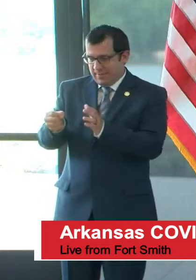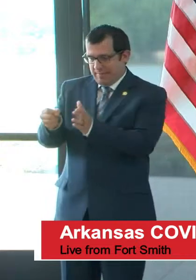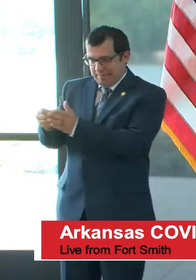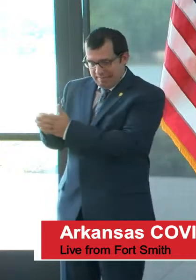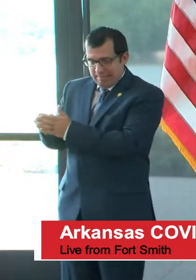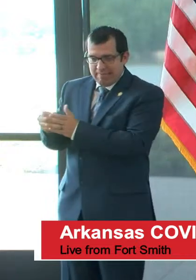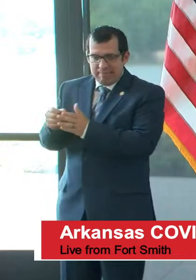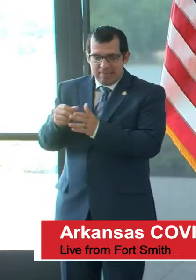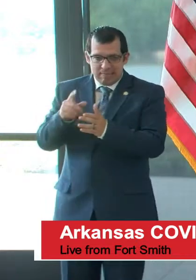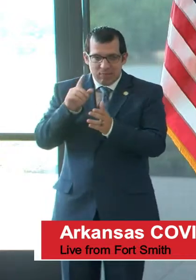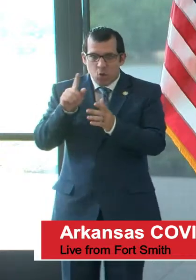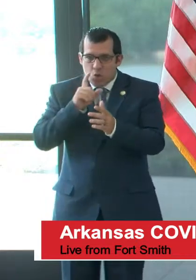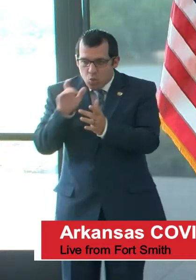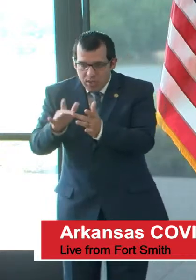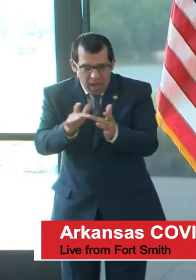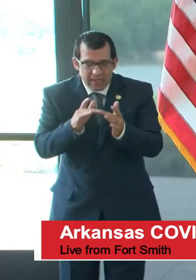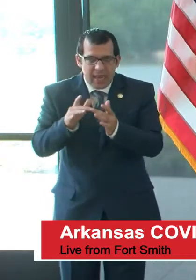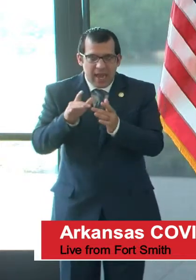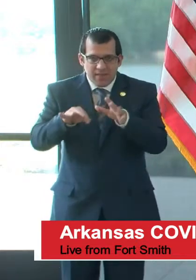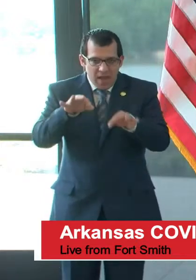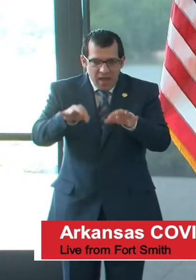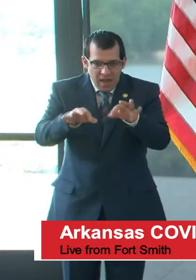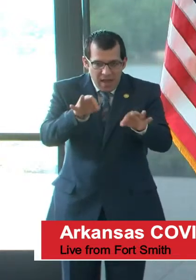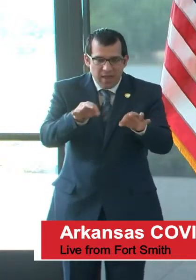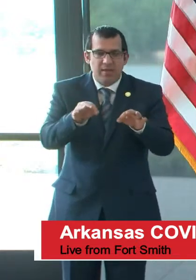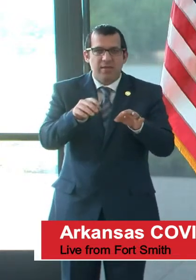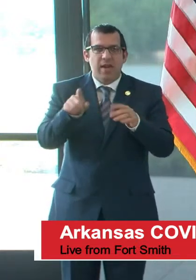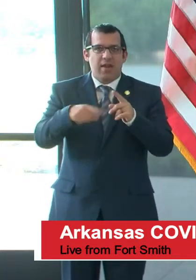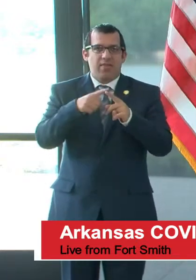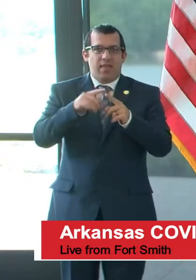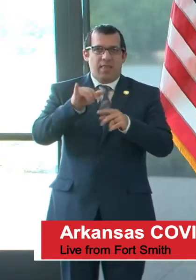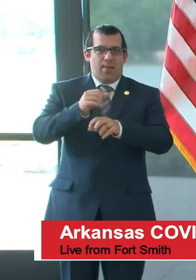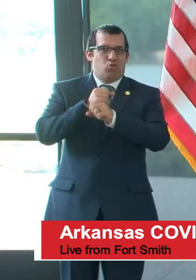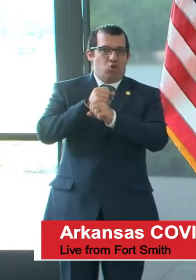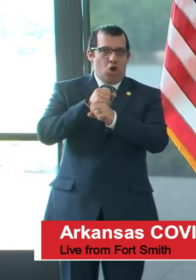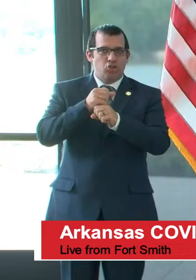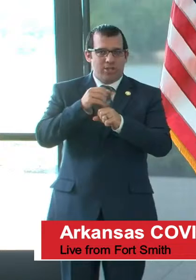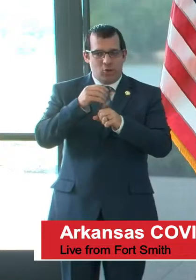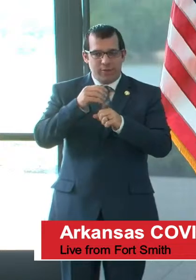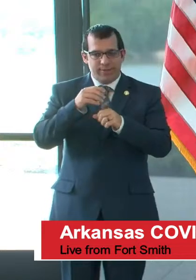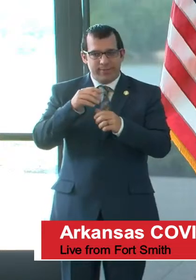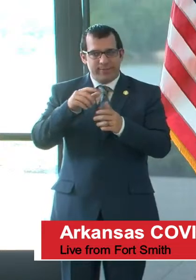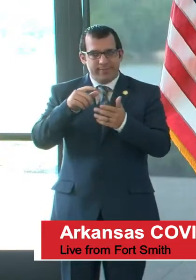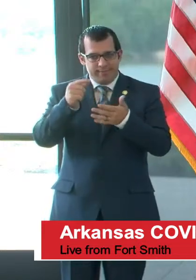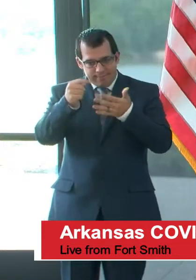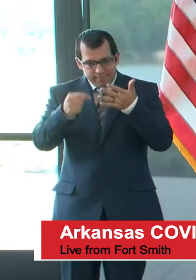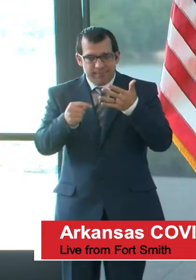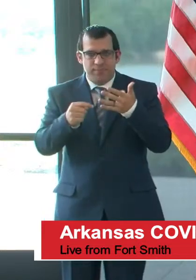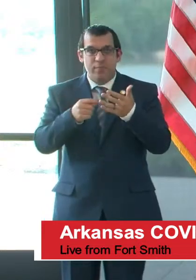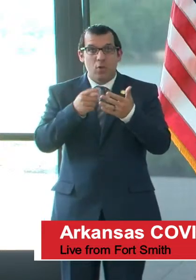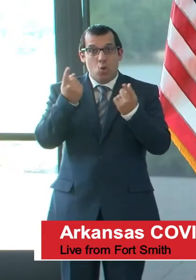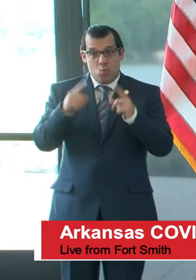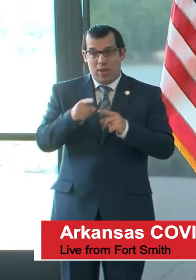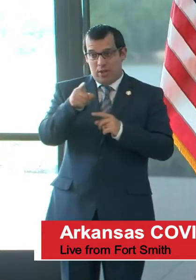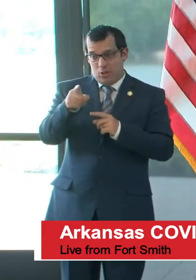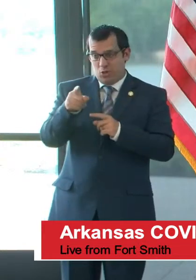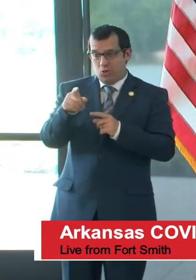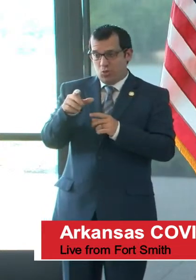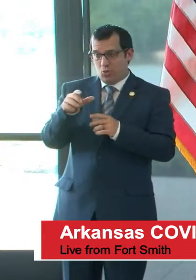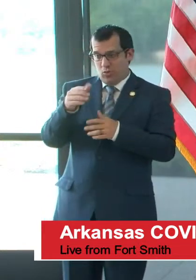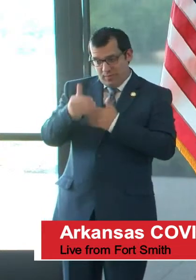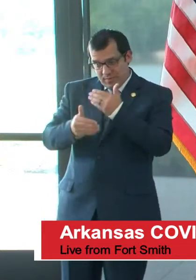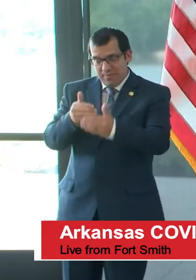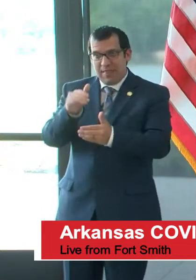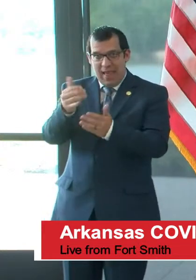contact tracing, and you take the precautionary measures necessary. And whenever you do that enough